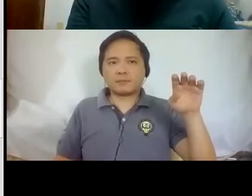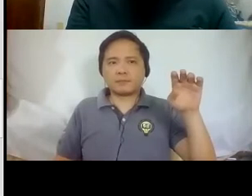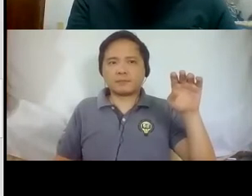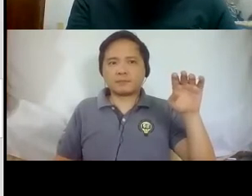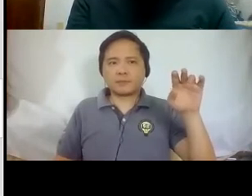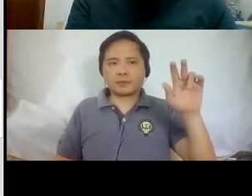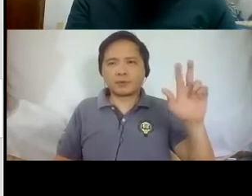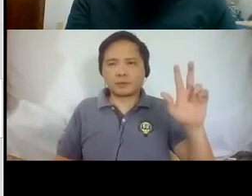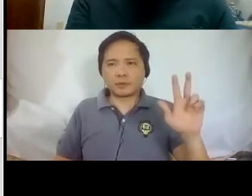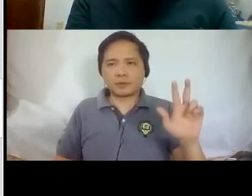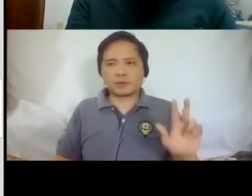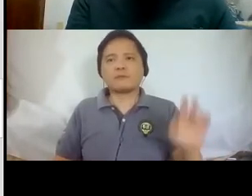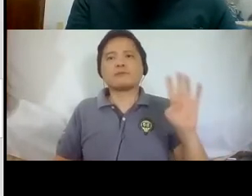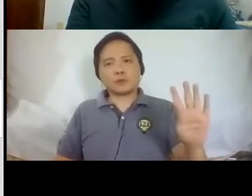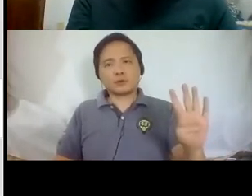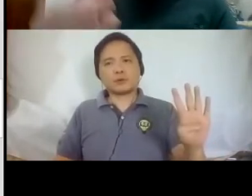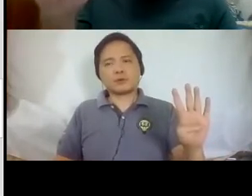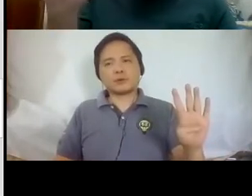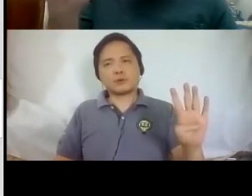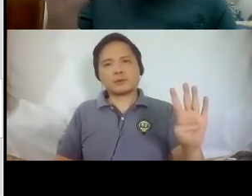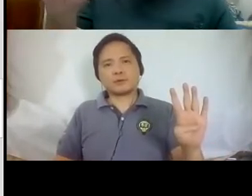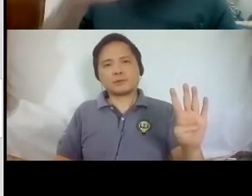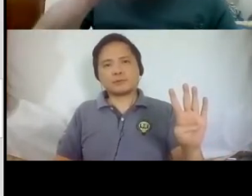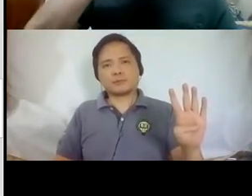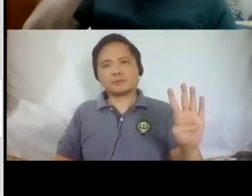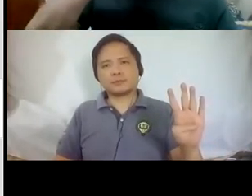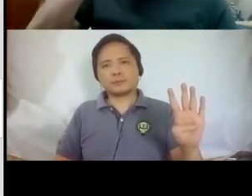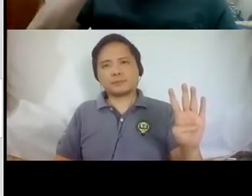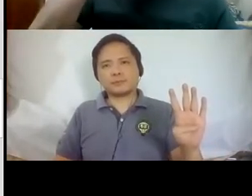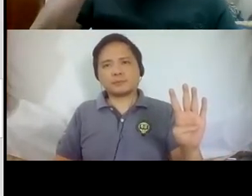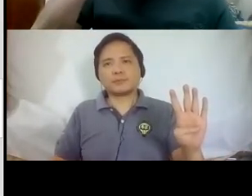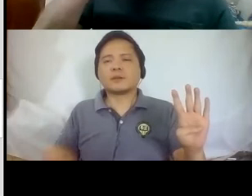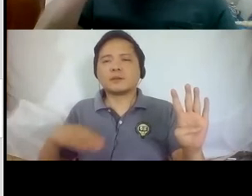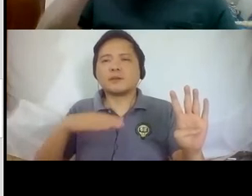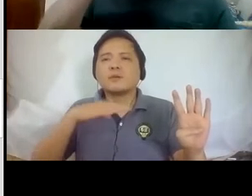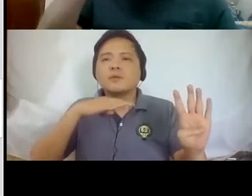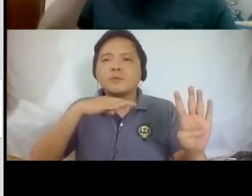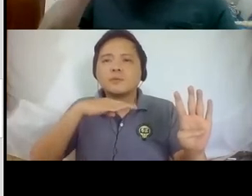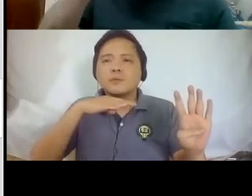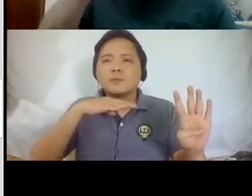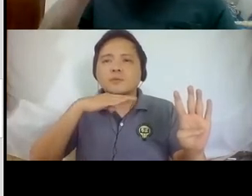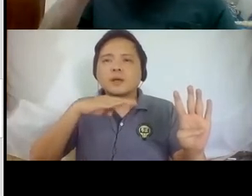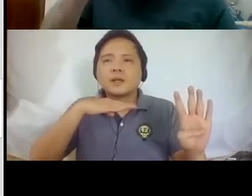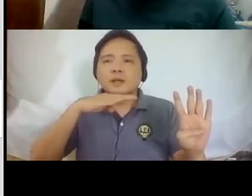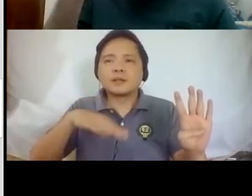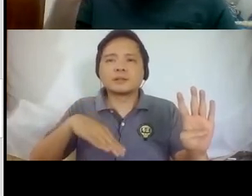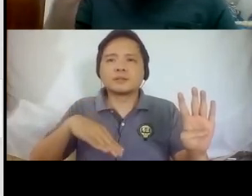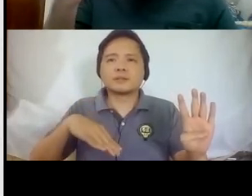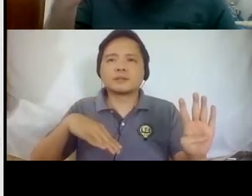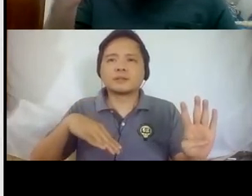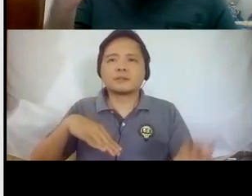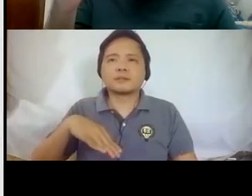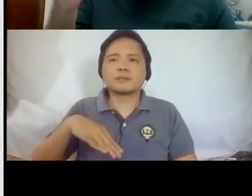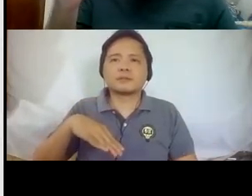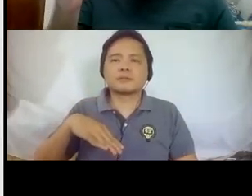here we go. So you'd put this hand shape like in white first, and